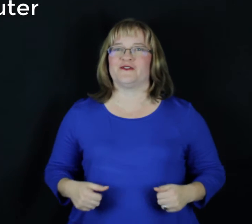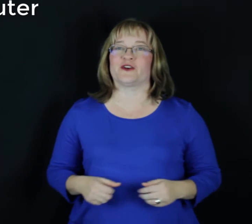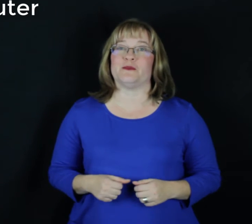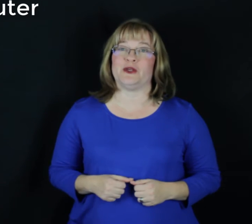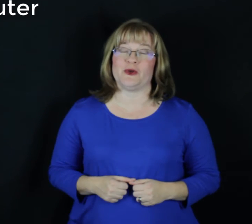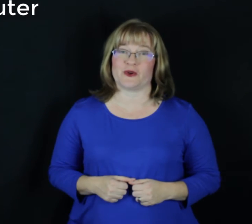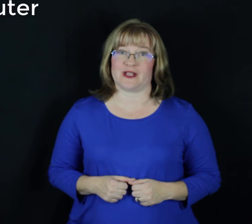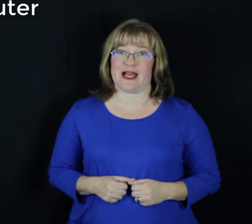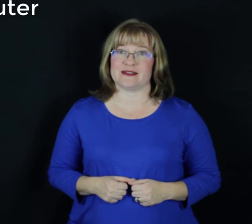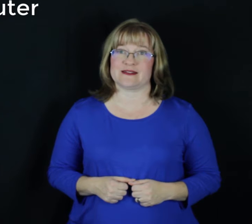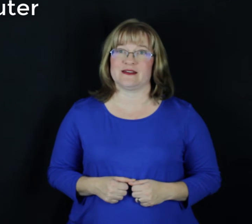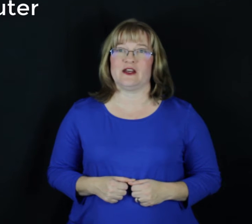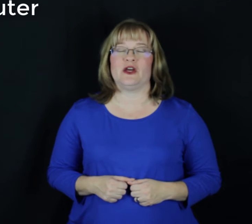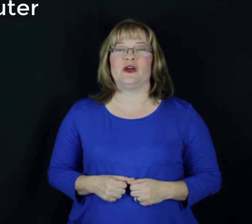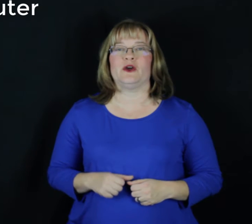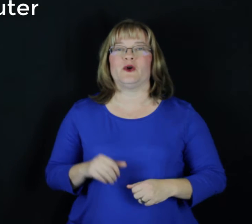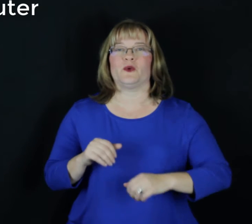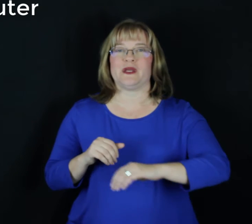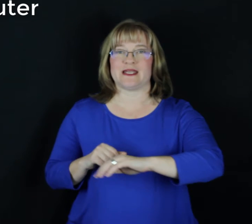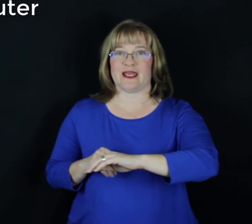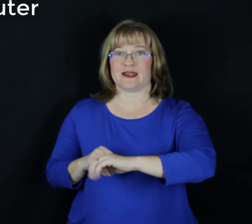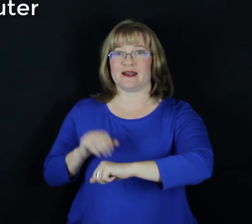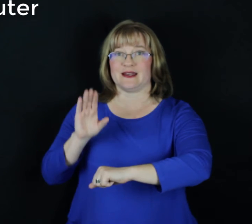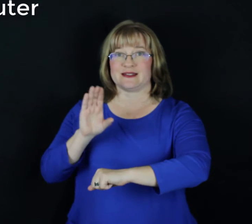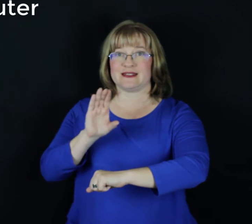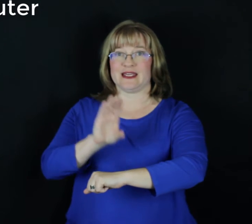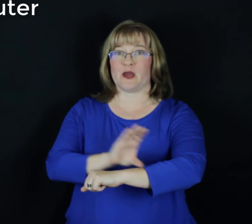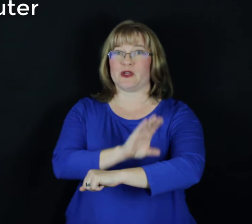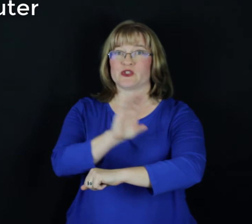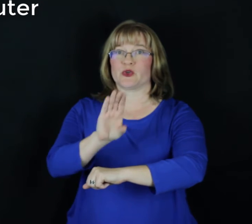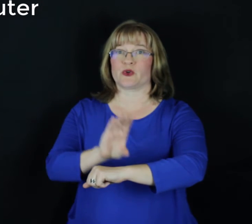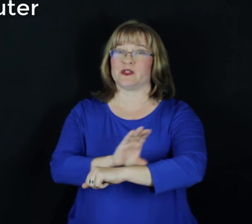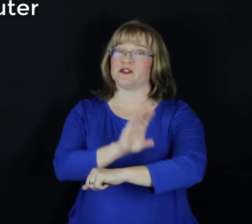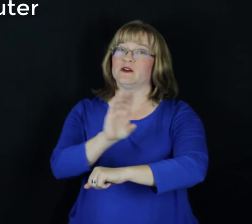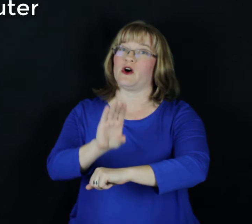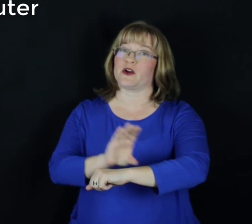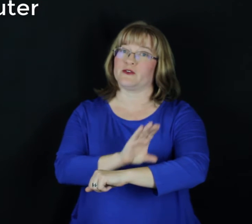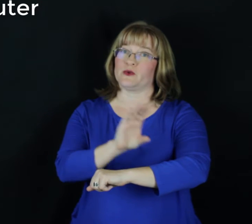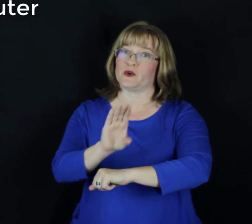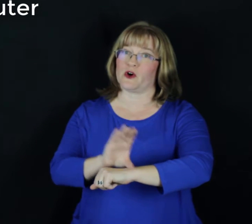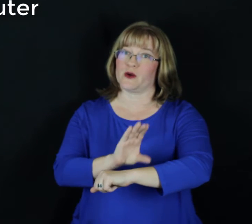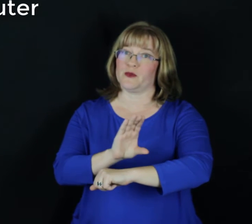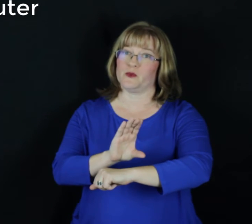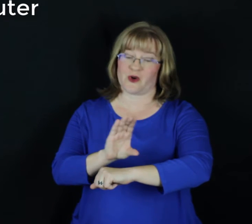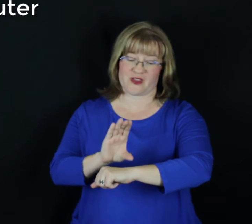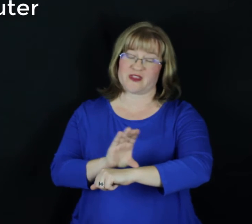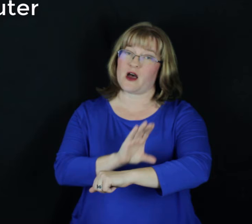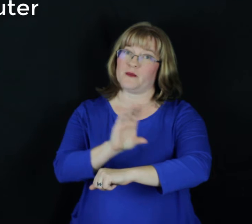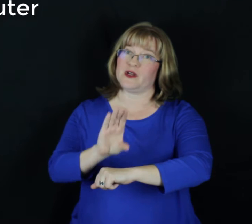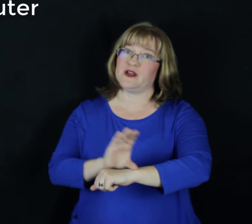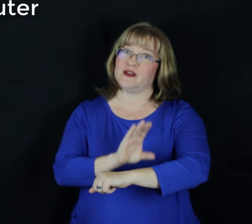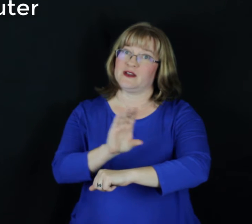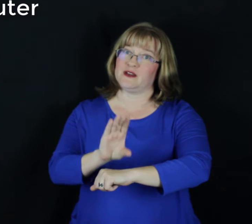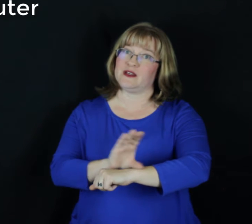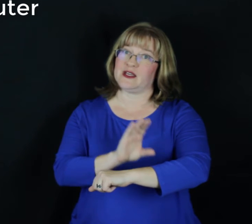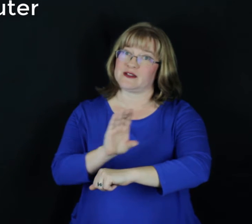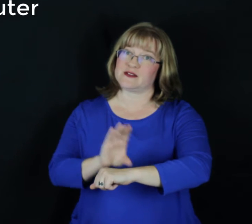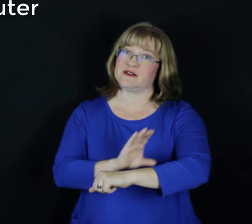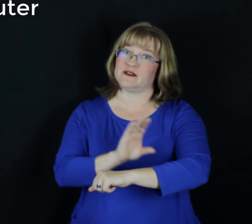For computer class, we take a C and we circle it on our forearm where our thumb hits